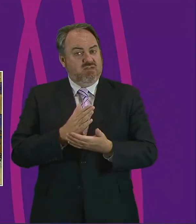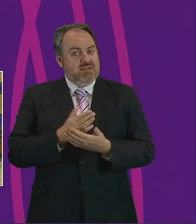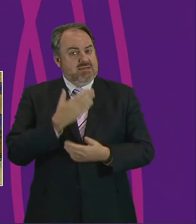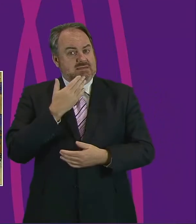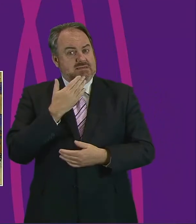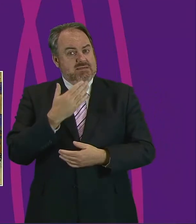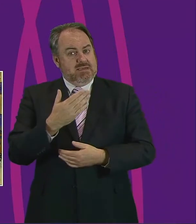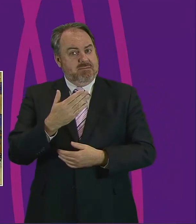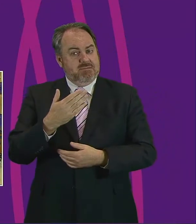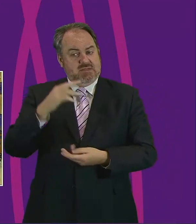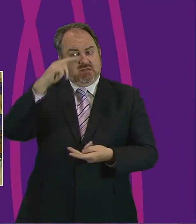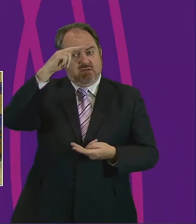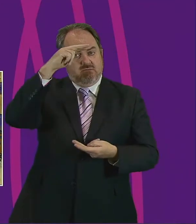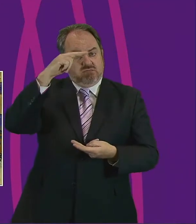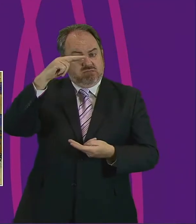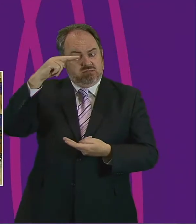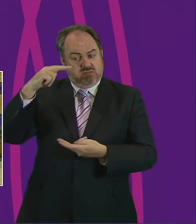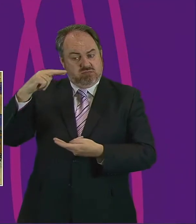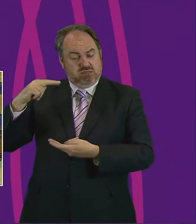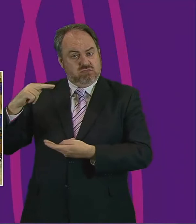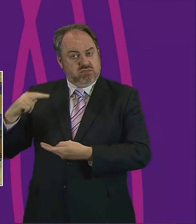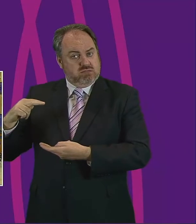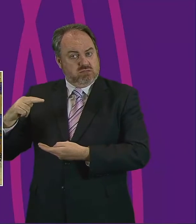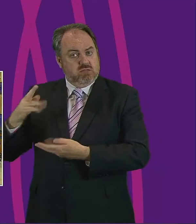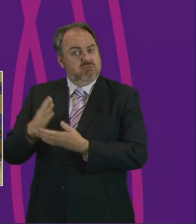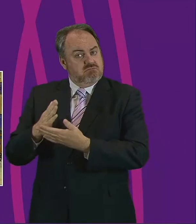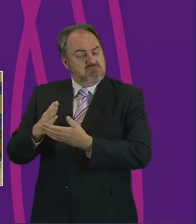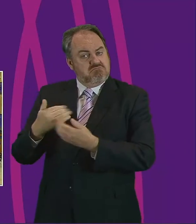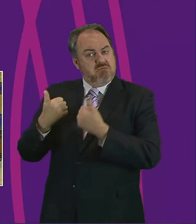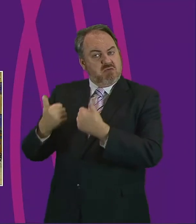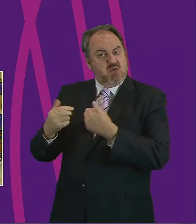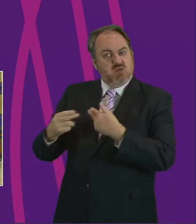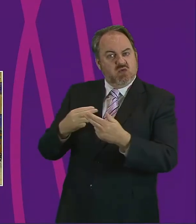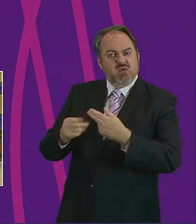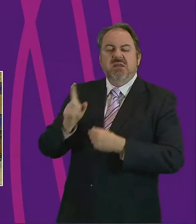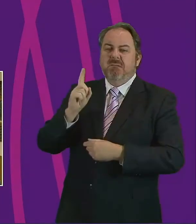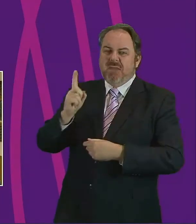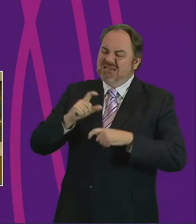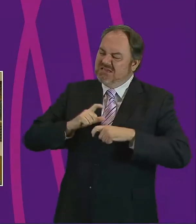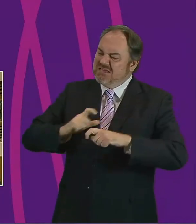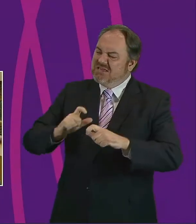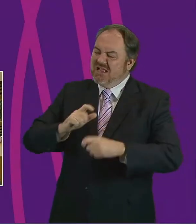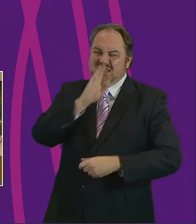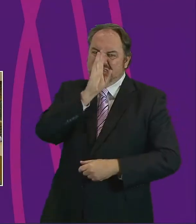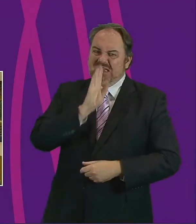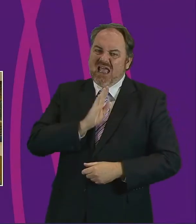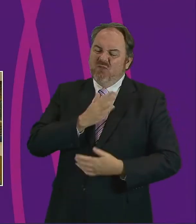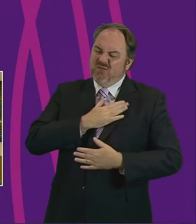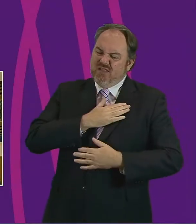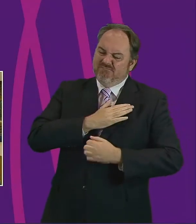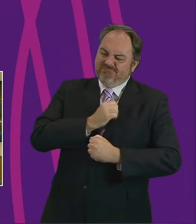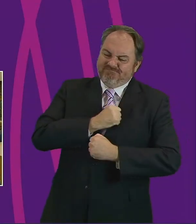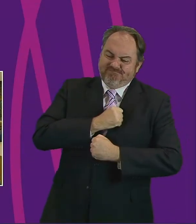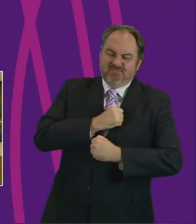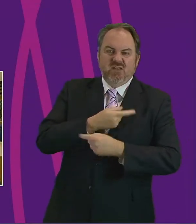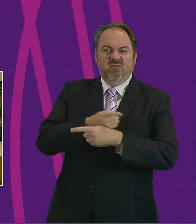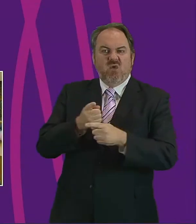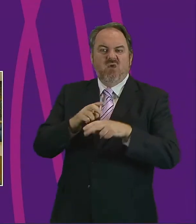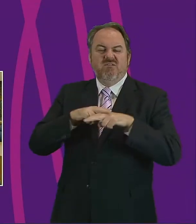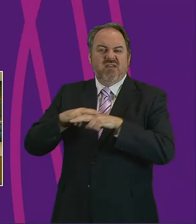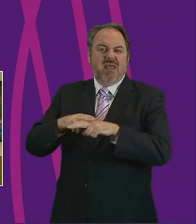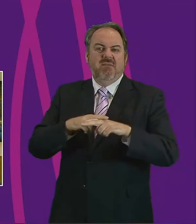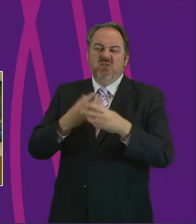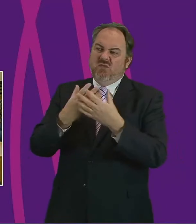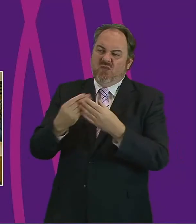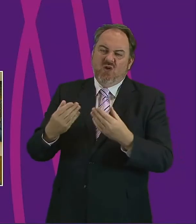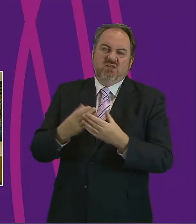though still obviously distressing, fall in the number of fatalities from COVID-19. Our thoughts are with those families, but that sustained fall is indeed, as I